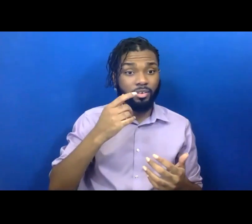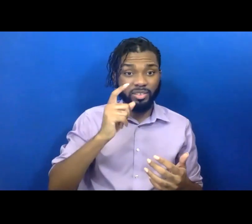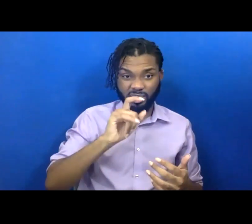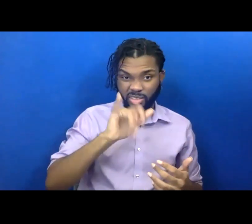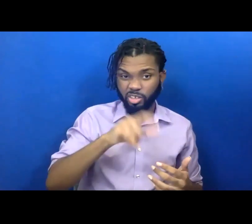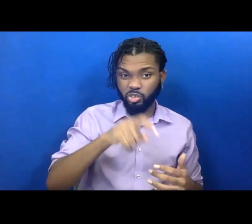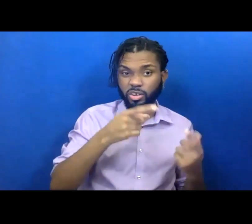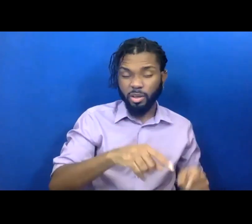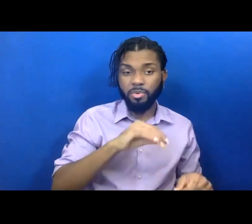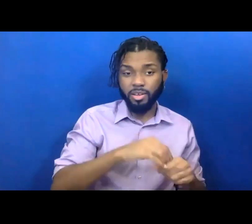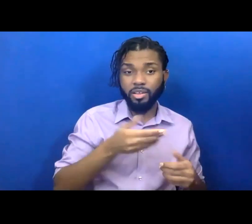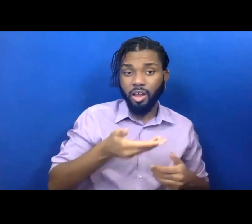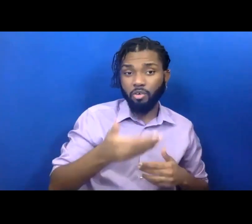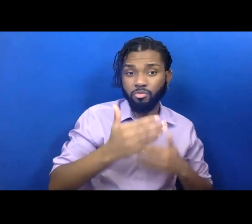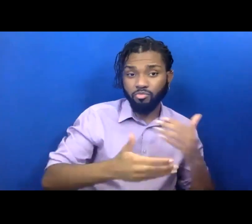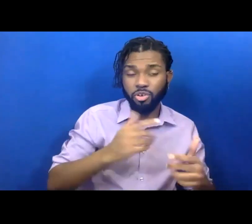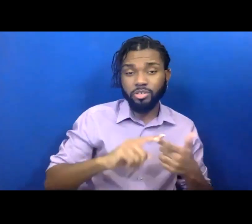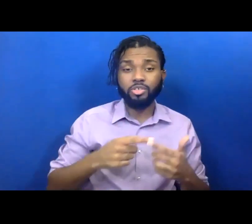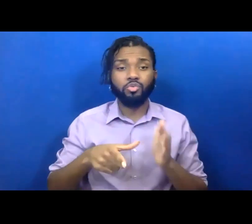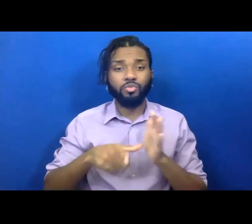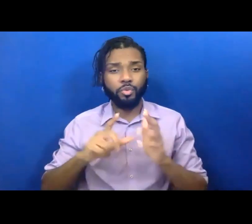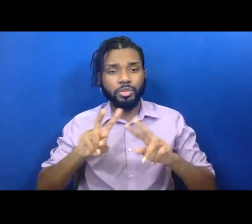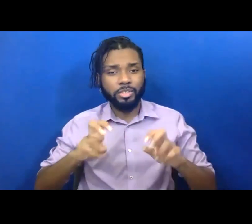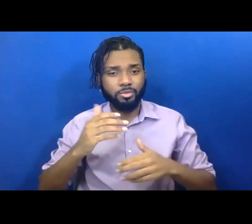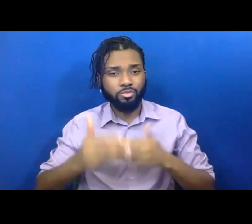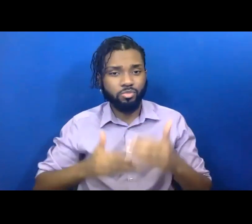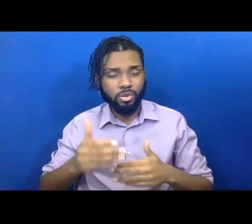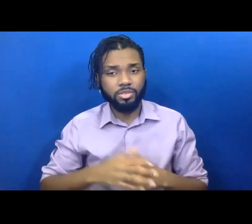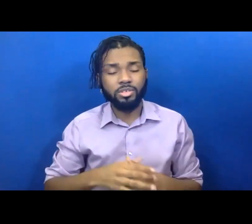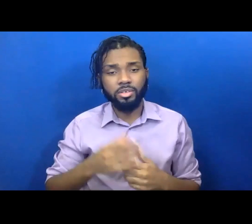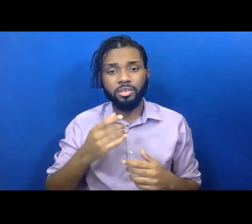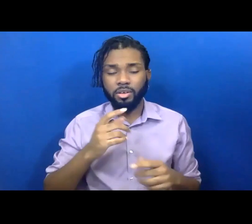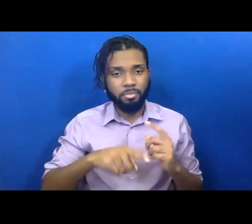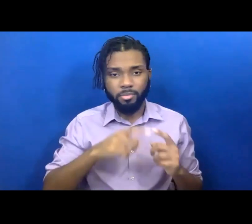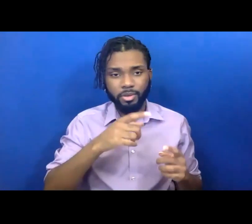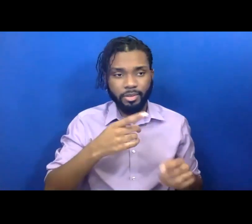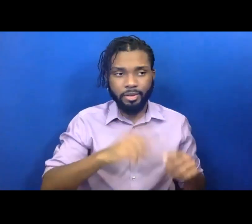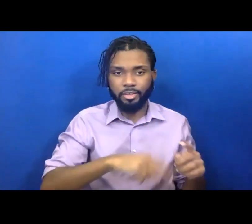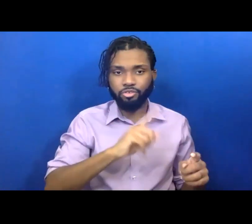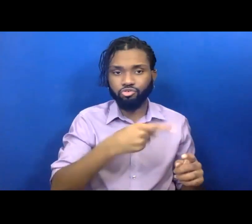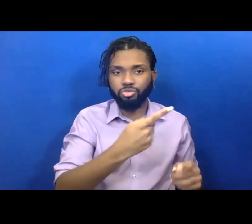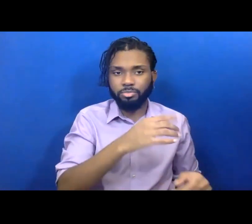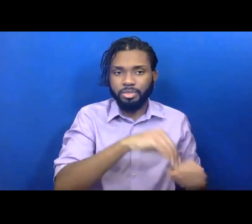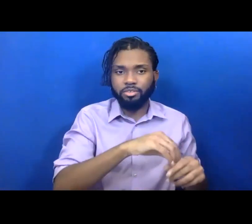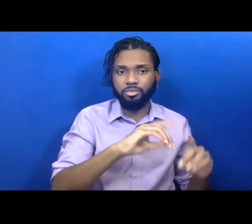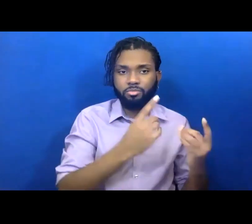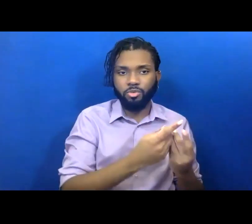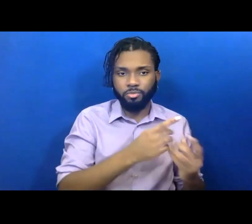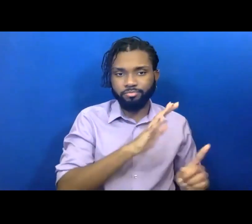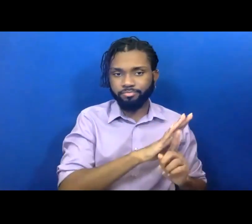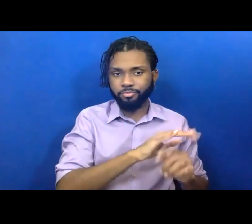the review, assessment, evaluation process that must go beyond the departments in structural ways.